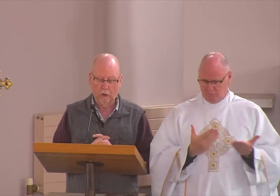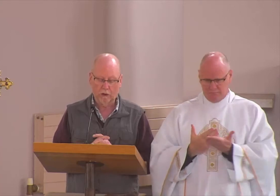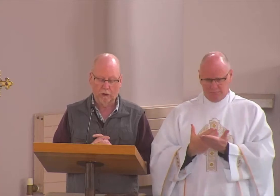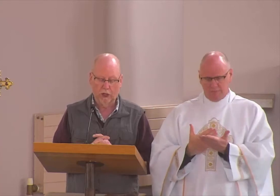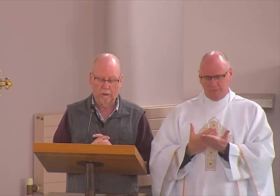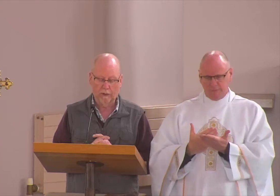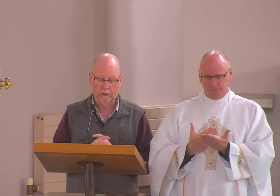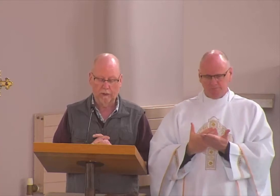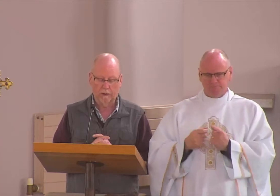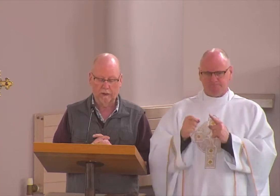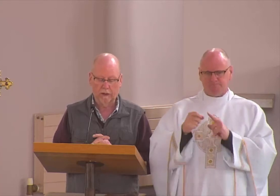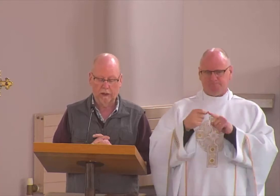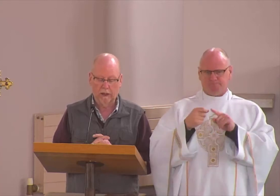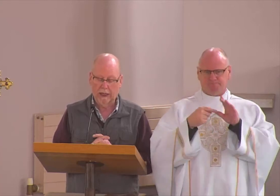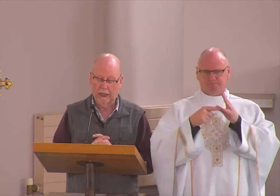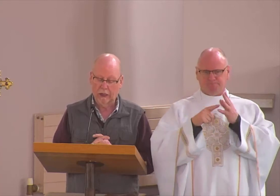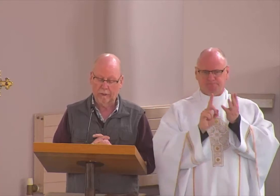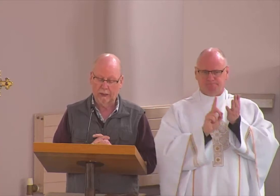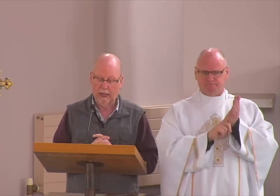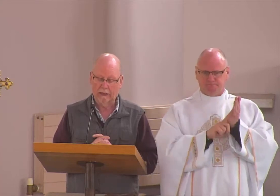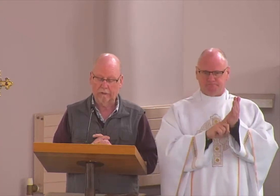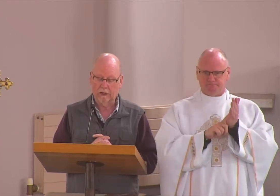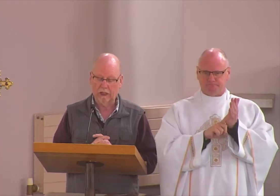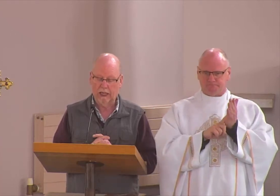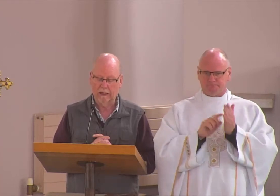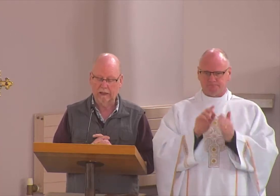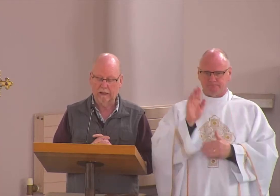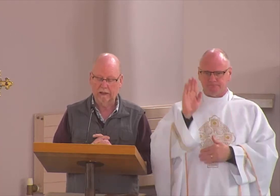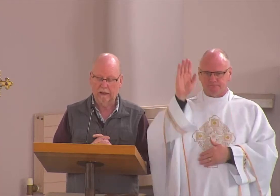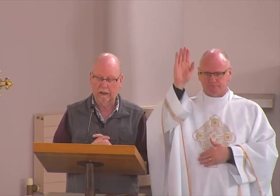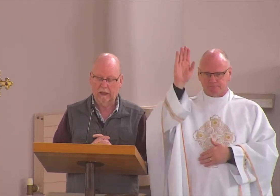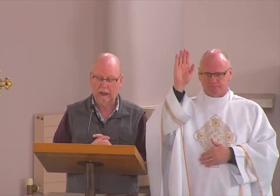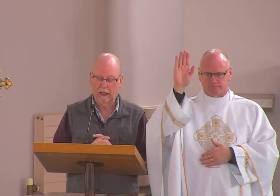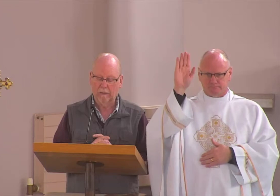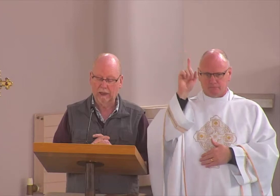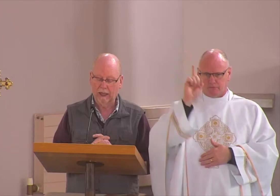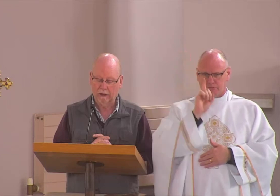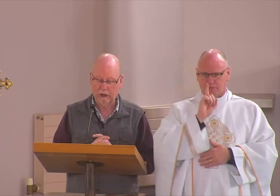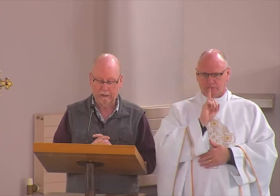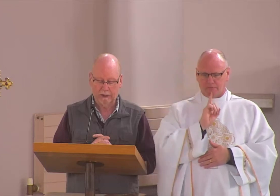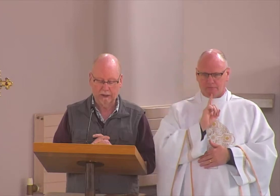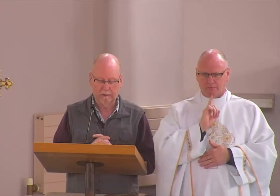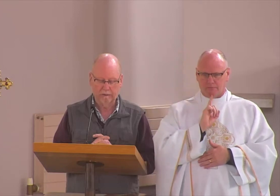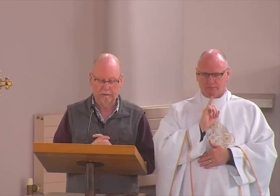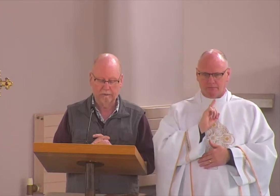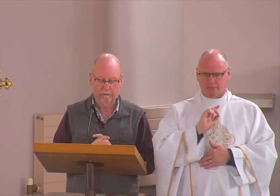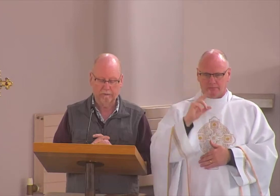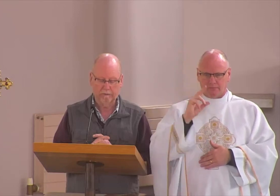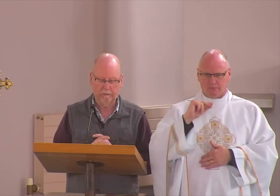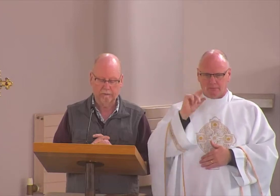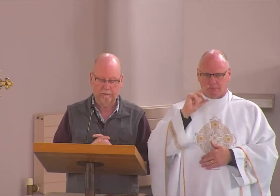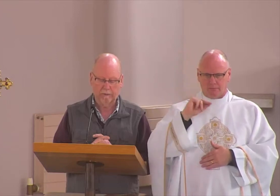Paul stood up, held up a hand for silence, and began to speak.